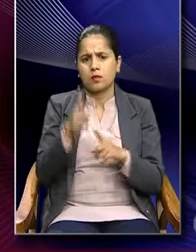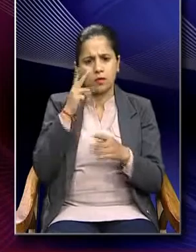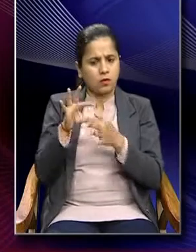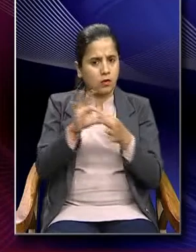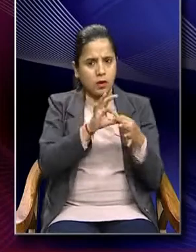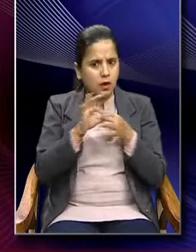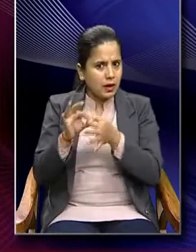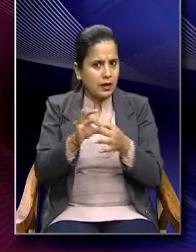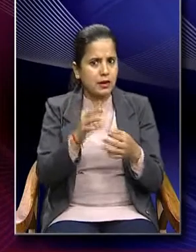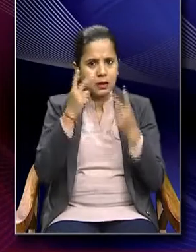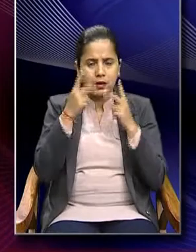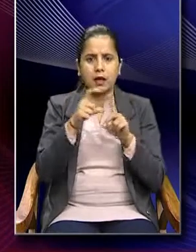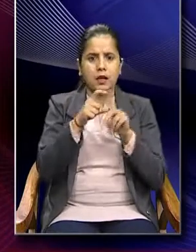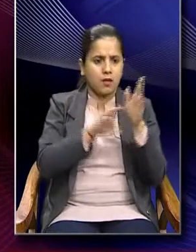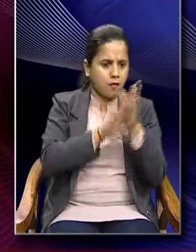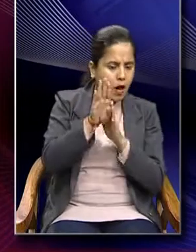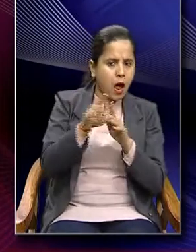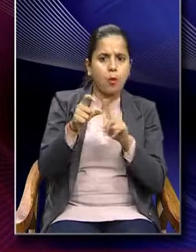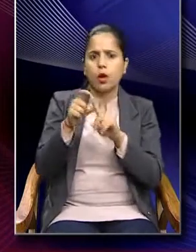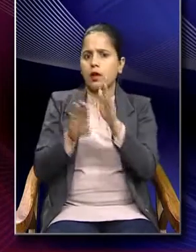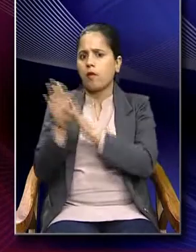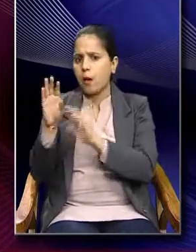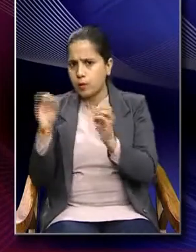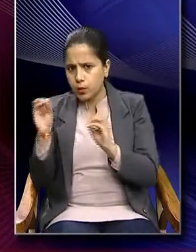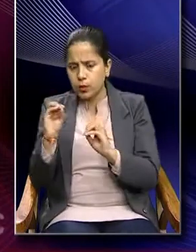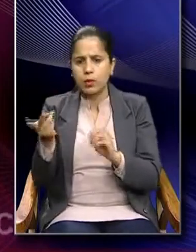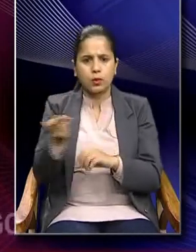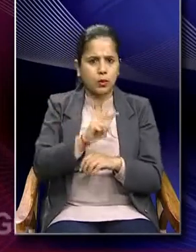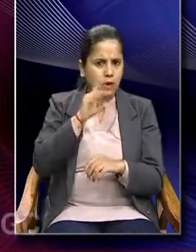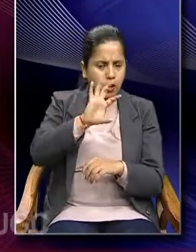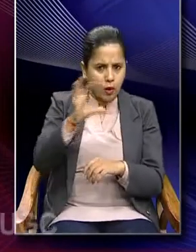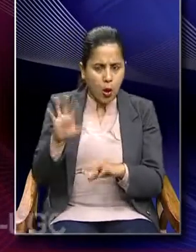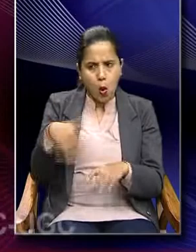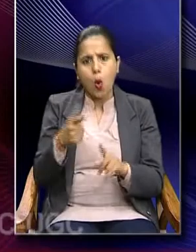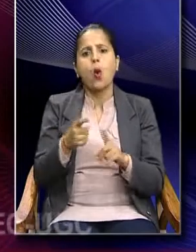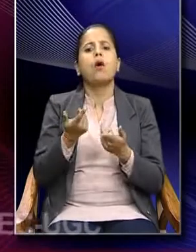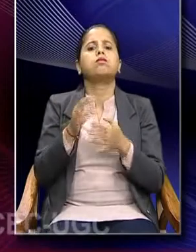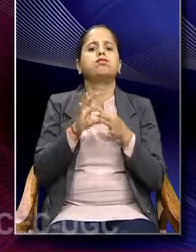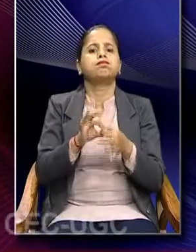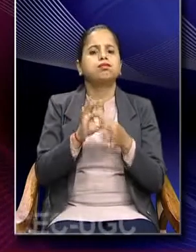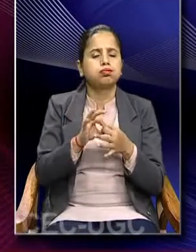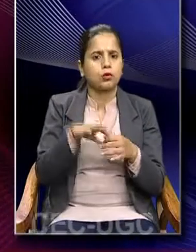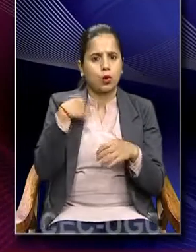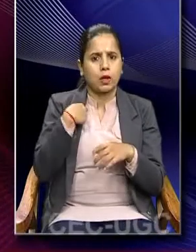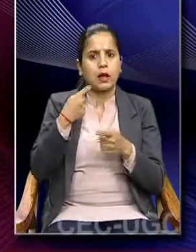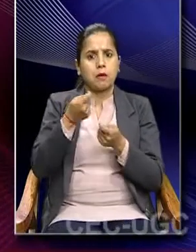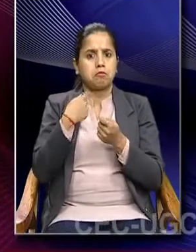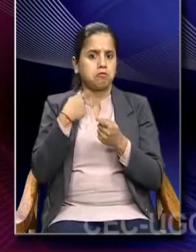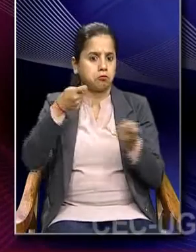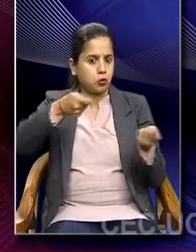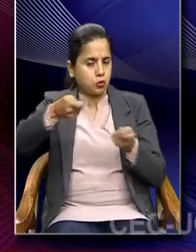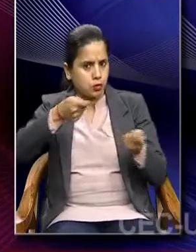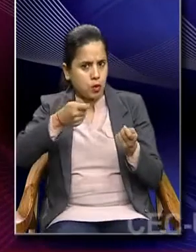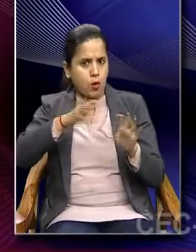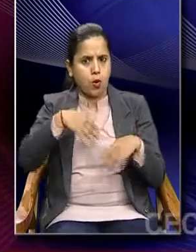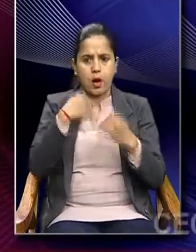relationship between developed and underdeveloping countries, or the relationship between dominant and dependent countries, it